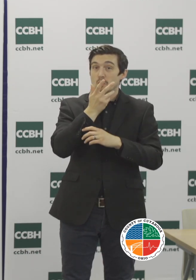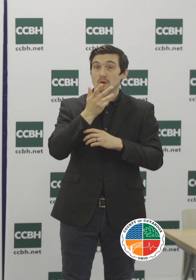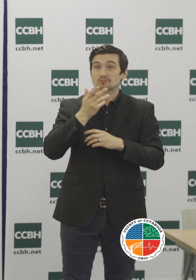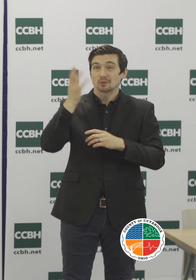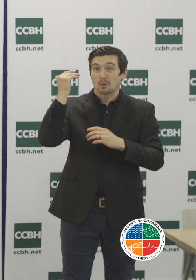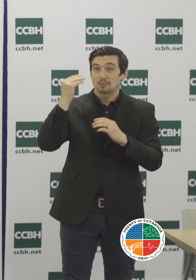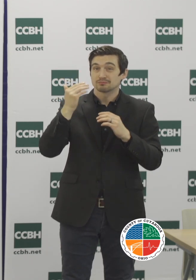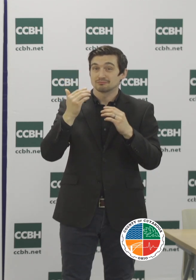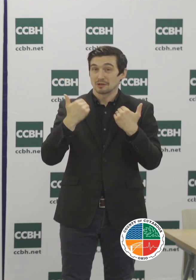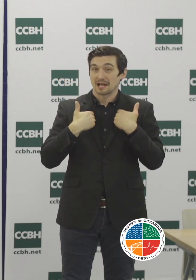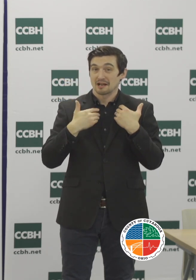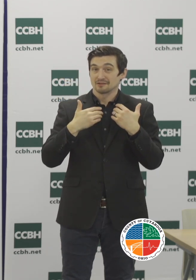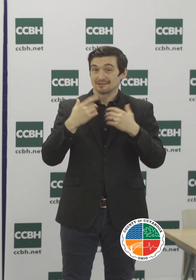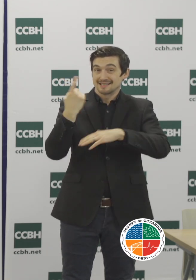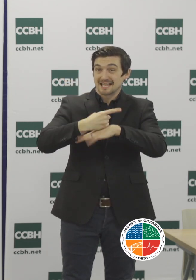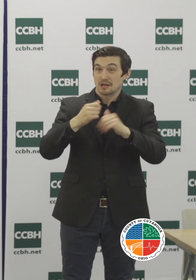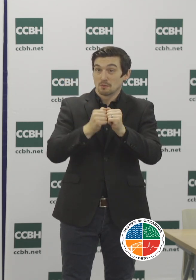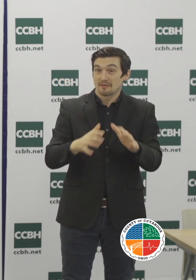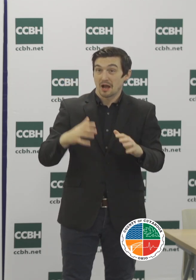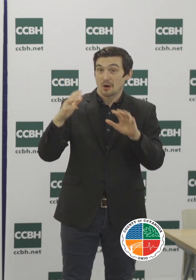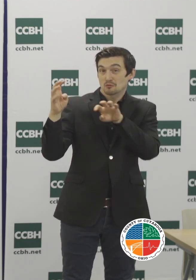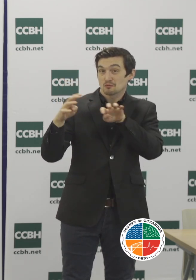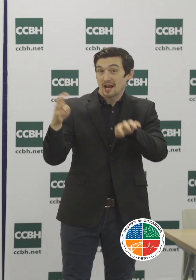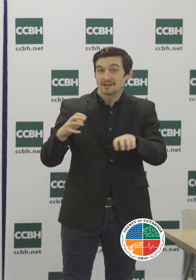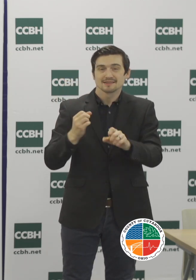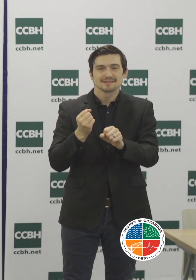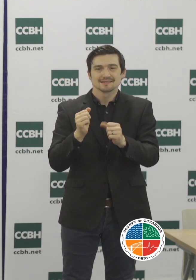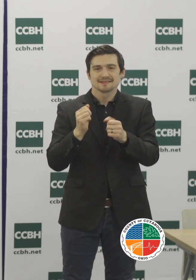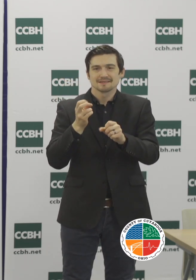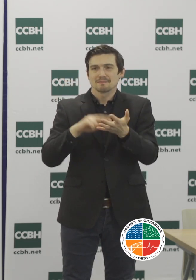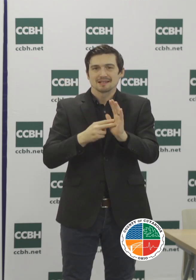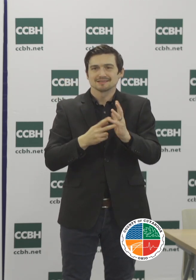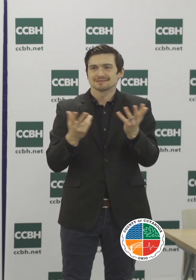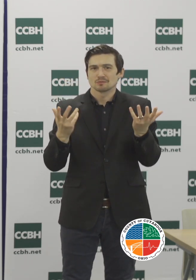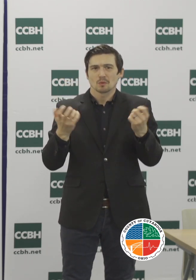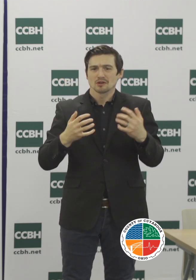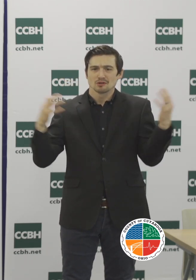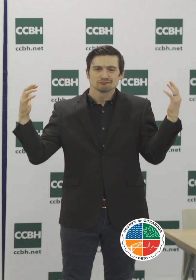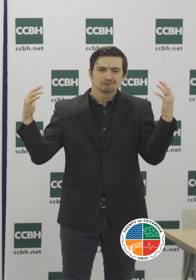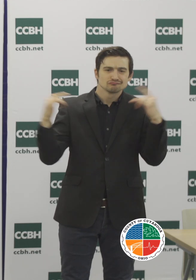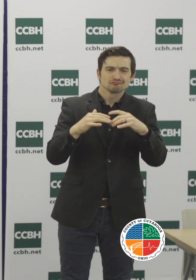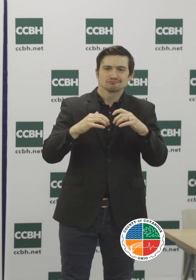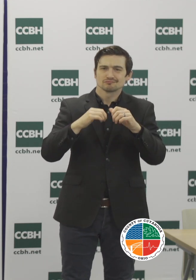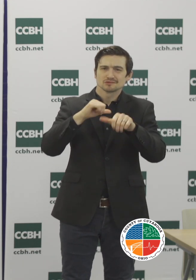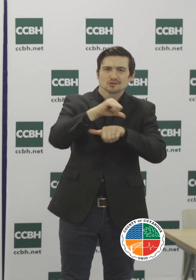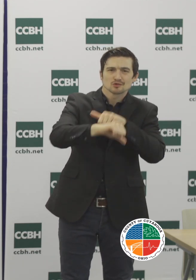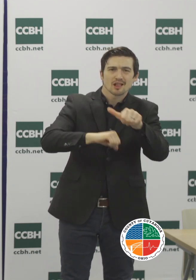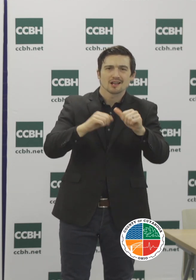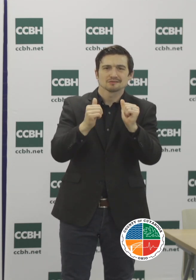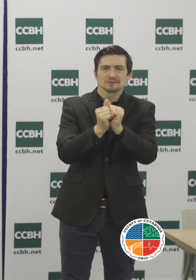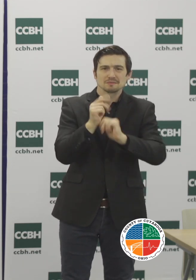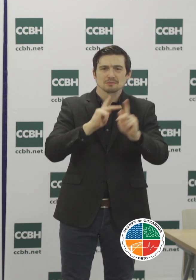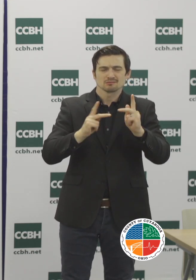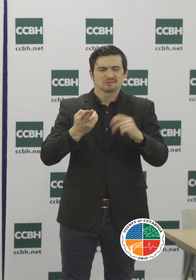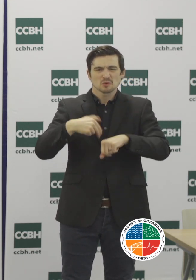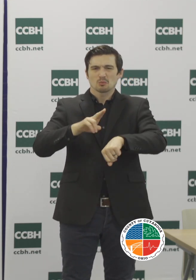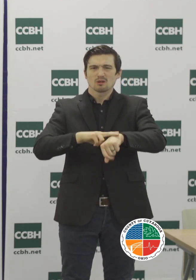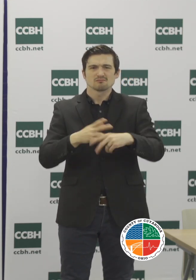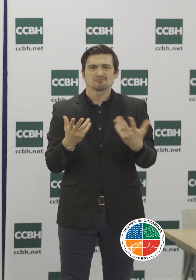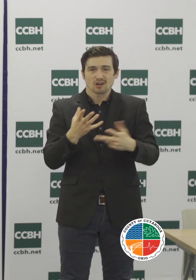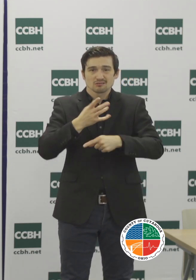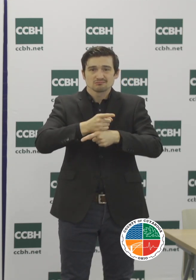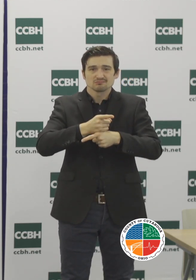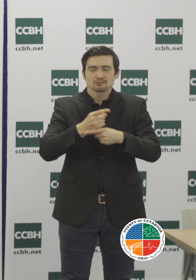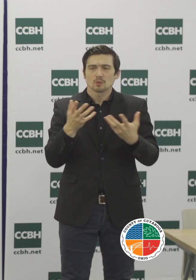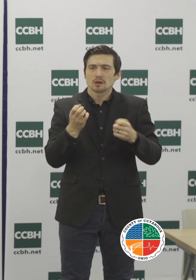rain. And that means we're going to want to get together and gather together and be with other people. That's natural.